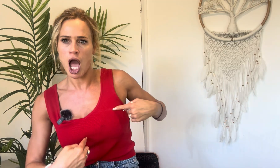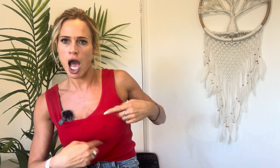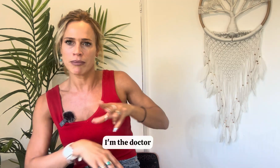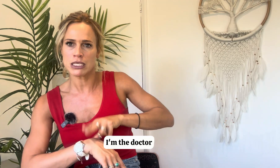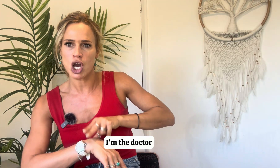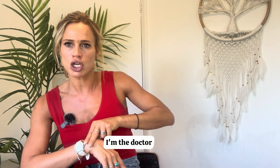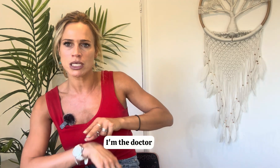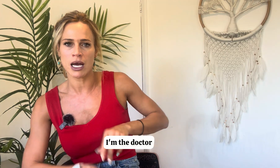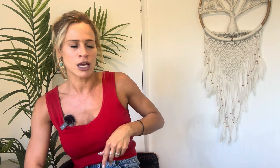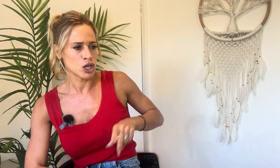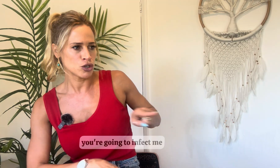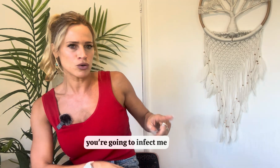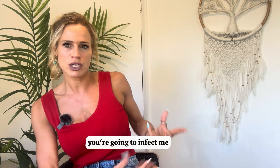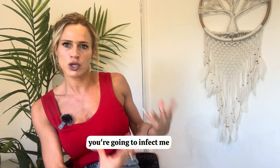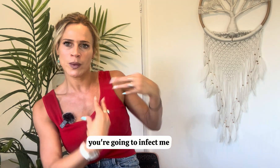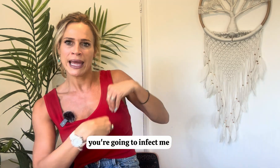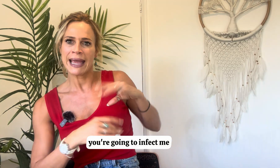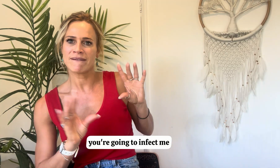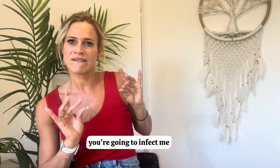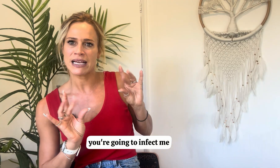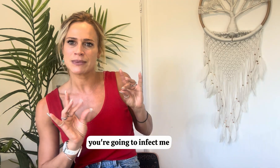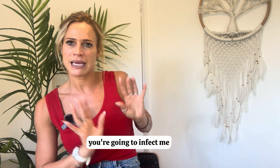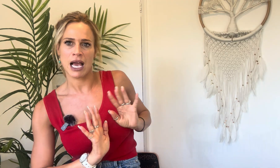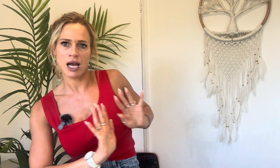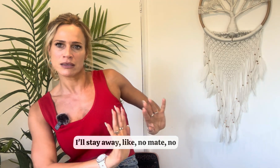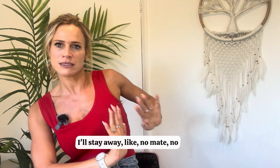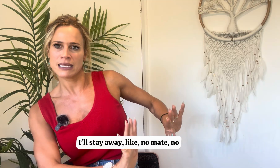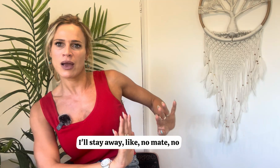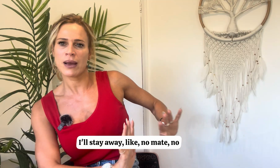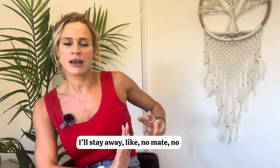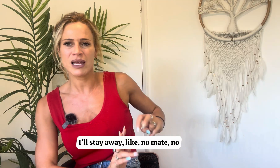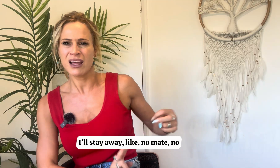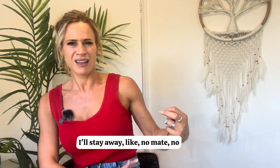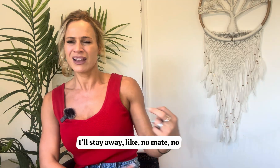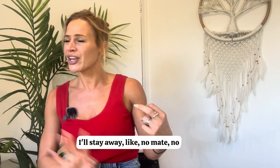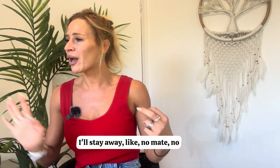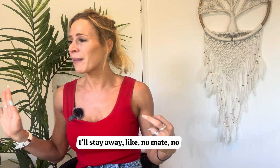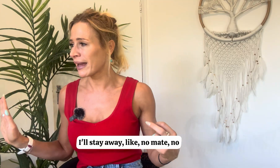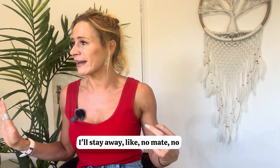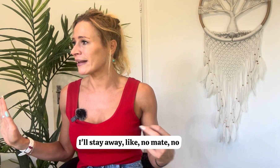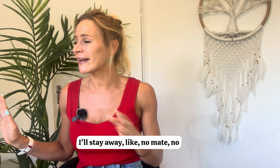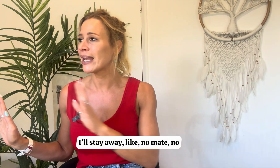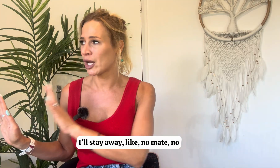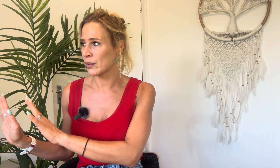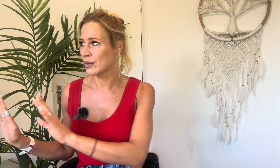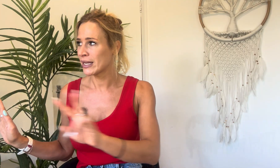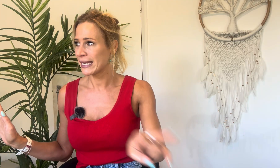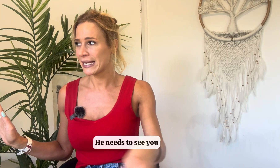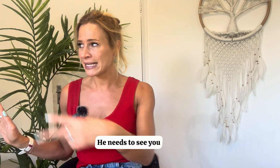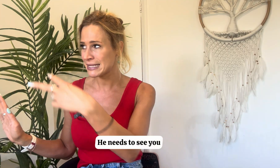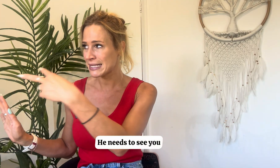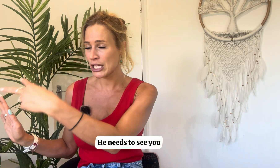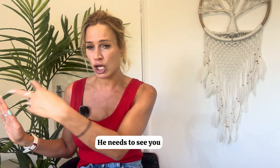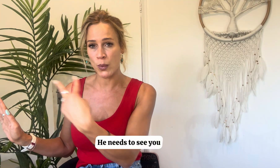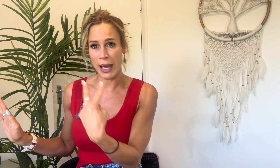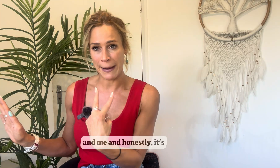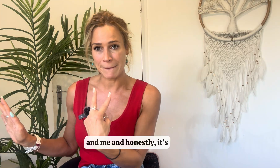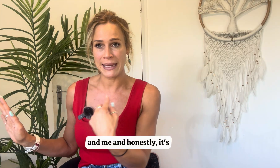I'm the doctor. You're going to infect me. Stay away. Like, no, mate. No. He needs to see you and me.